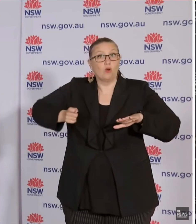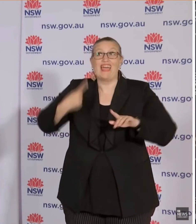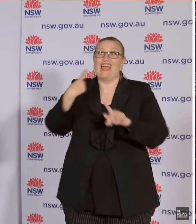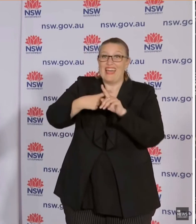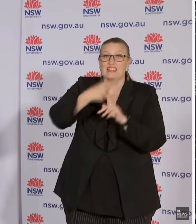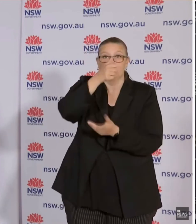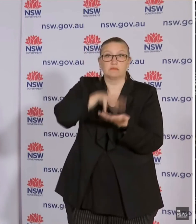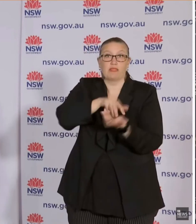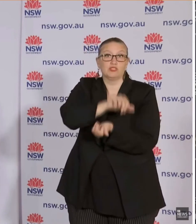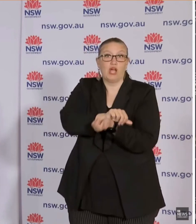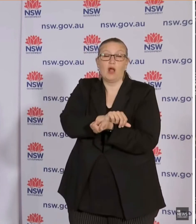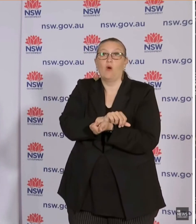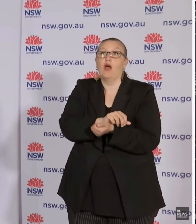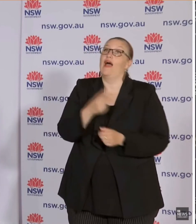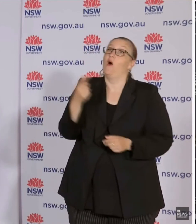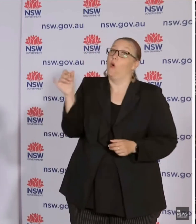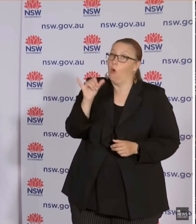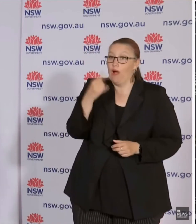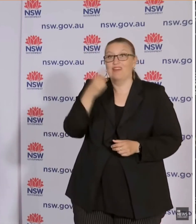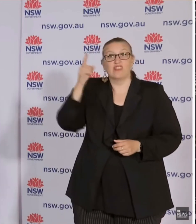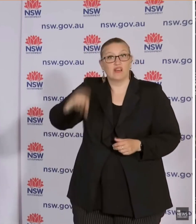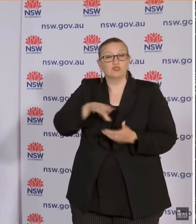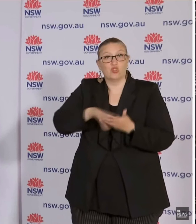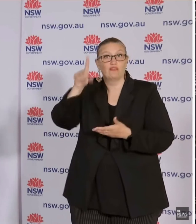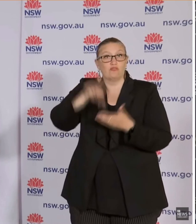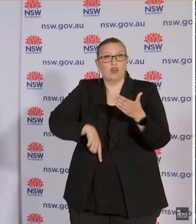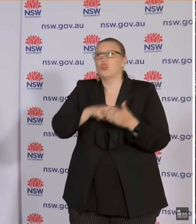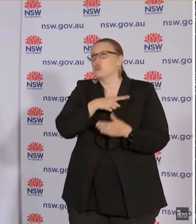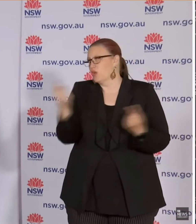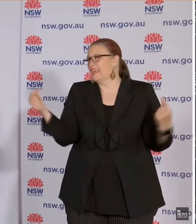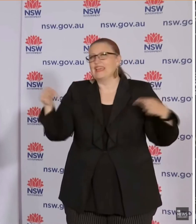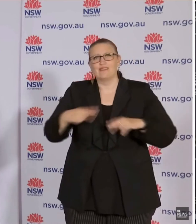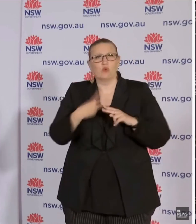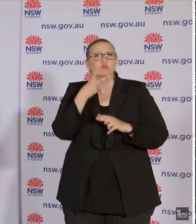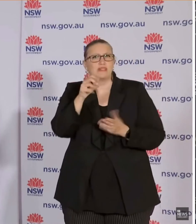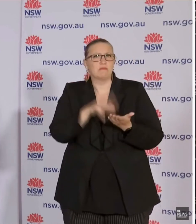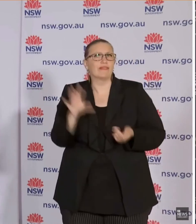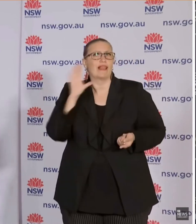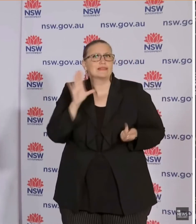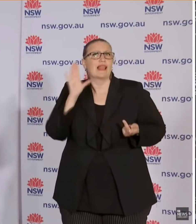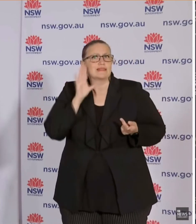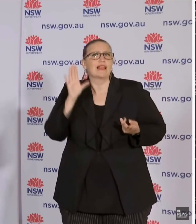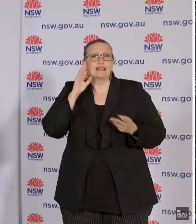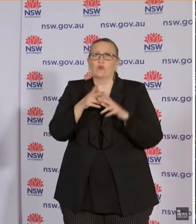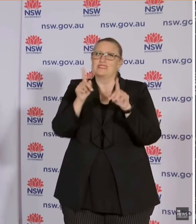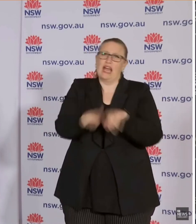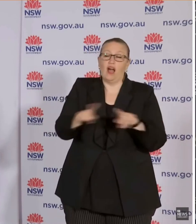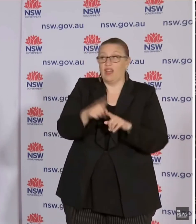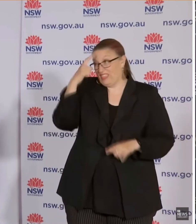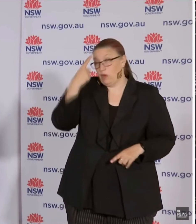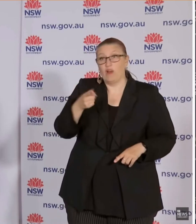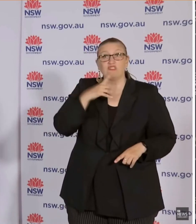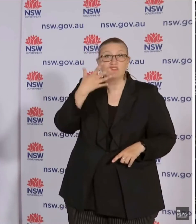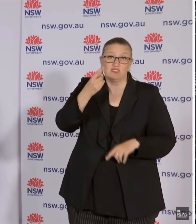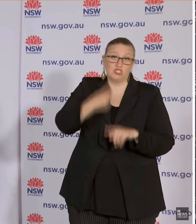$11,000 fine. But of course the priority, and you know this because you've been in these press conferences for 20 months, and I've explained it probably 150